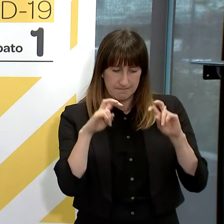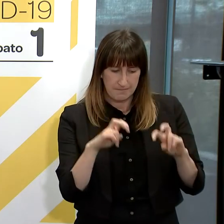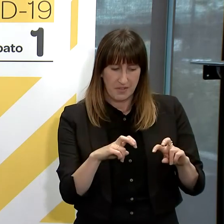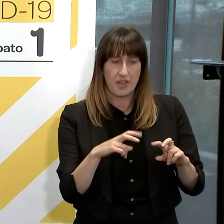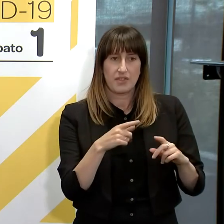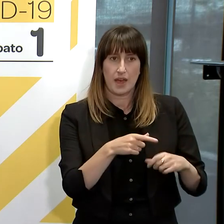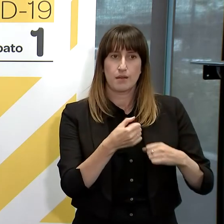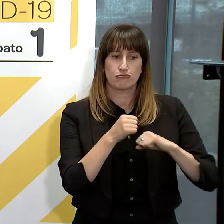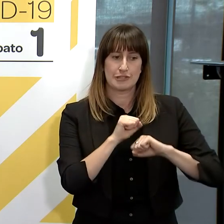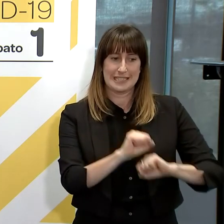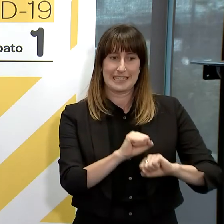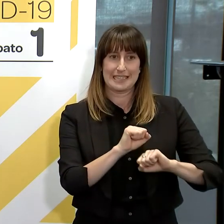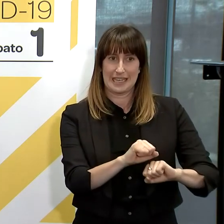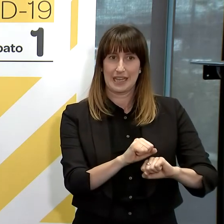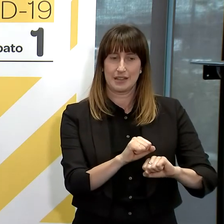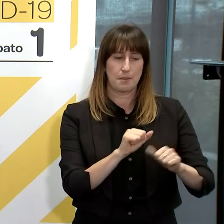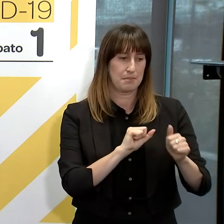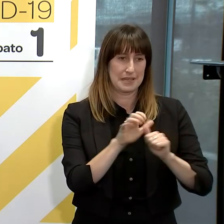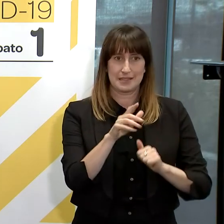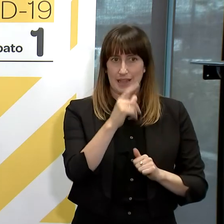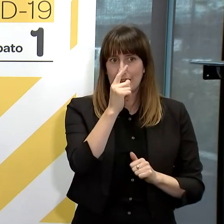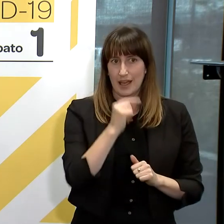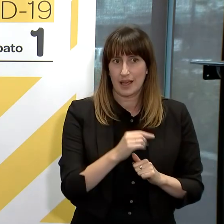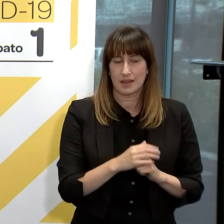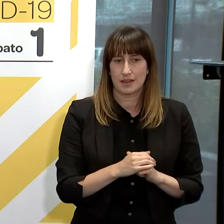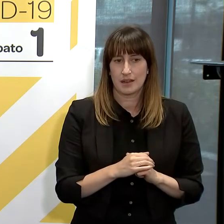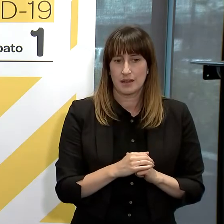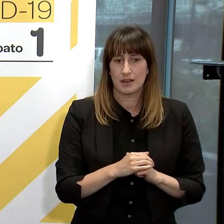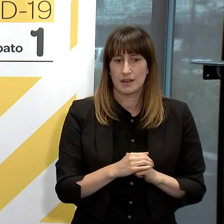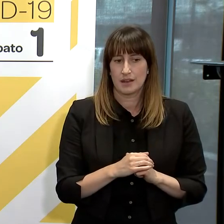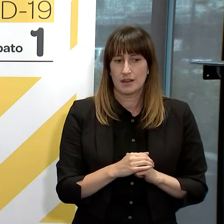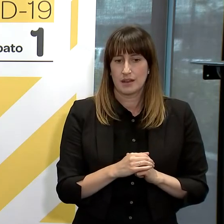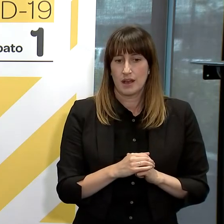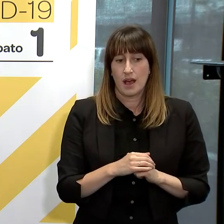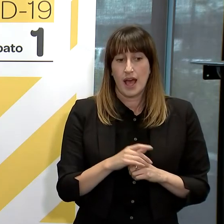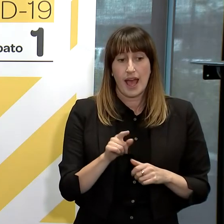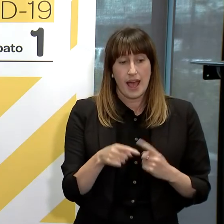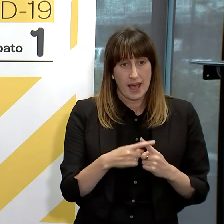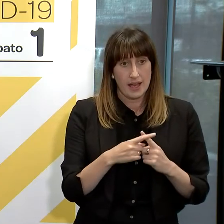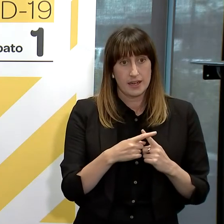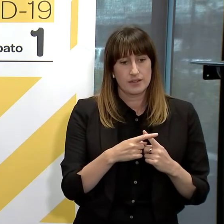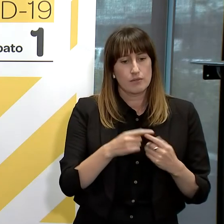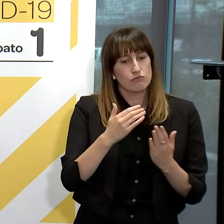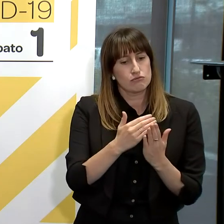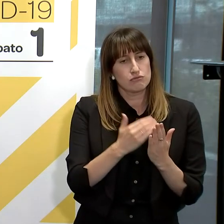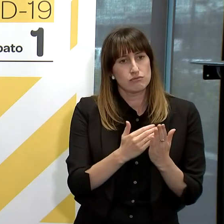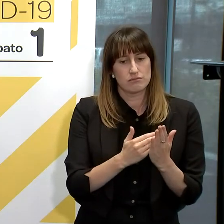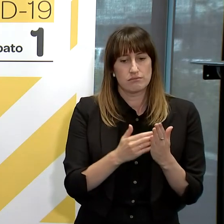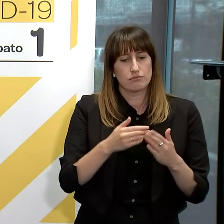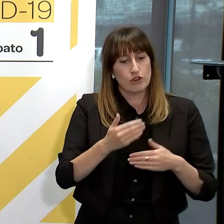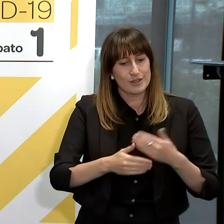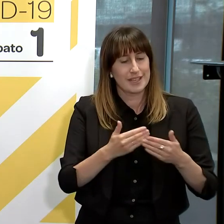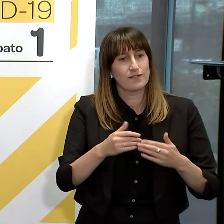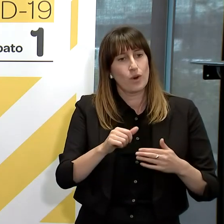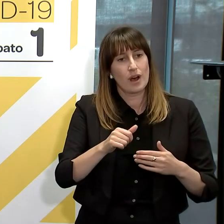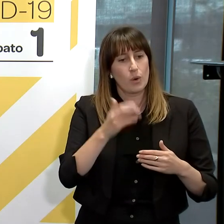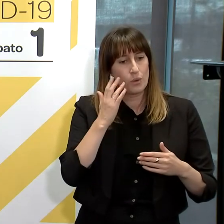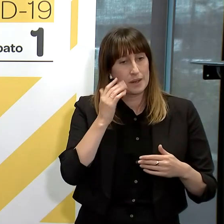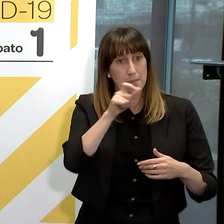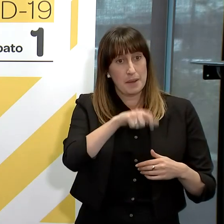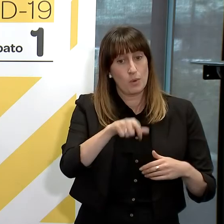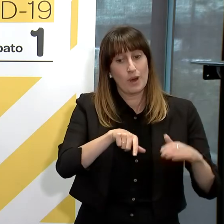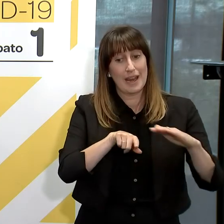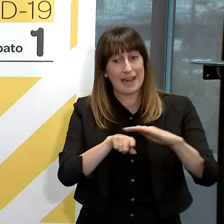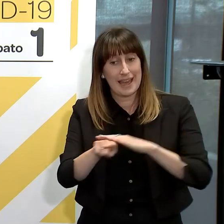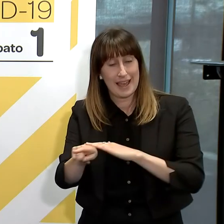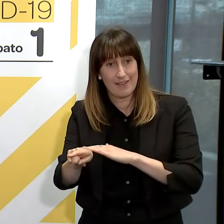infection prevention, as well as then what we need to do afterwards. That's something that is under active